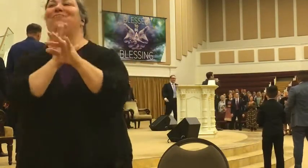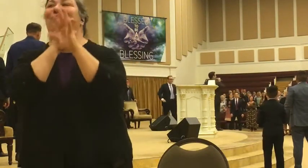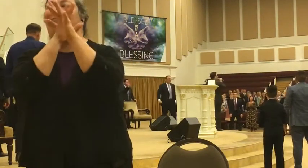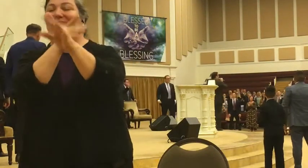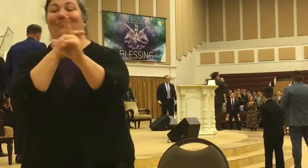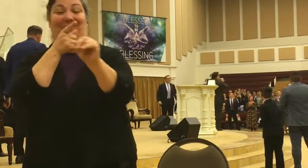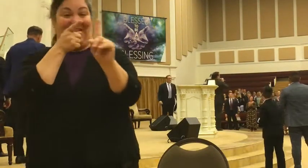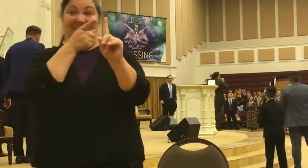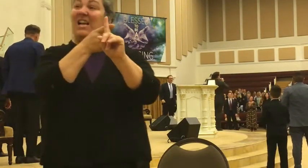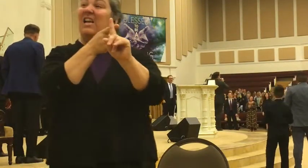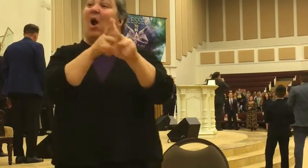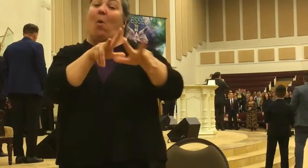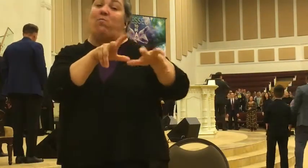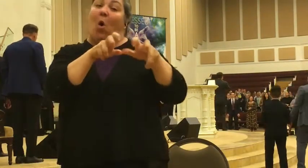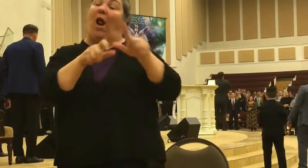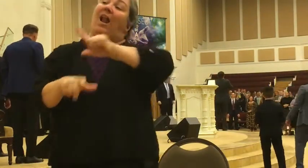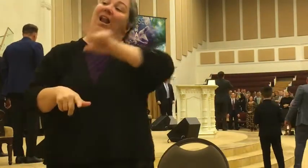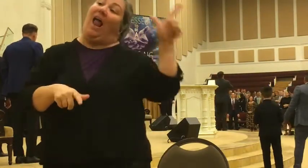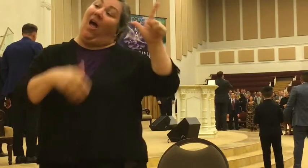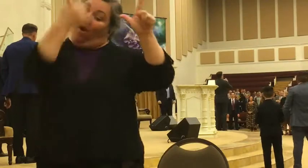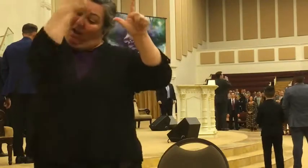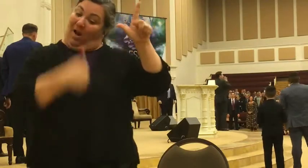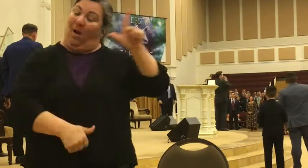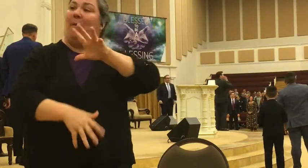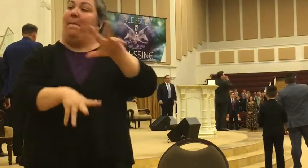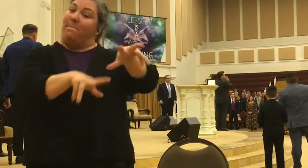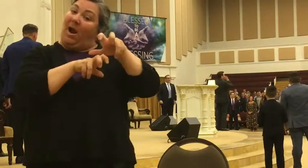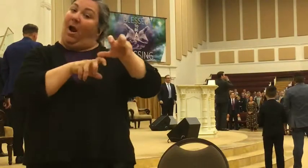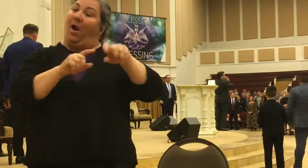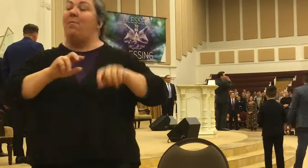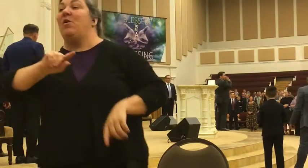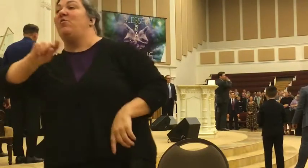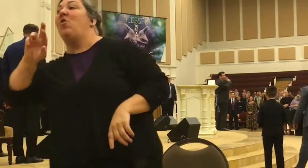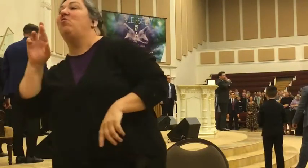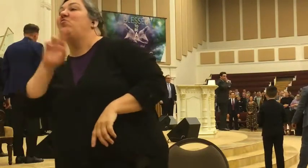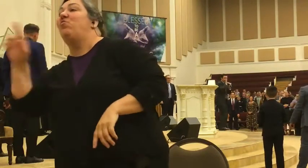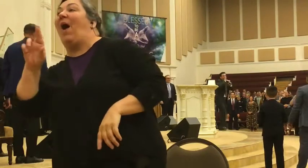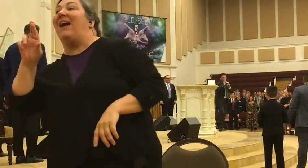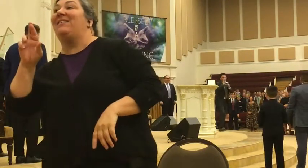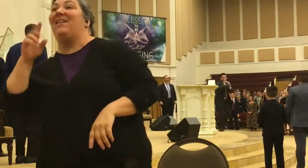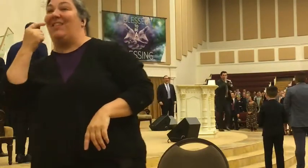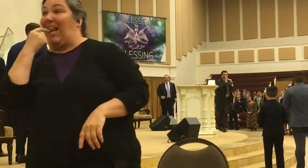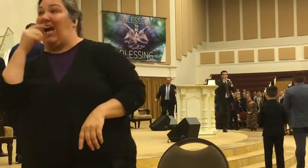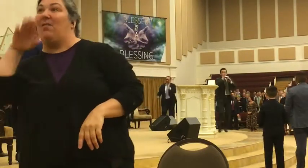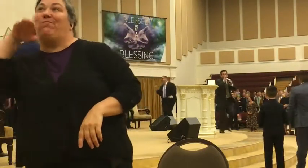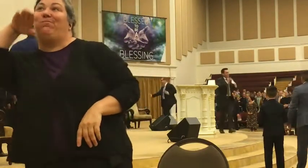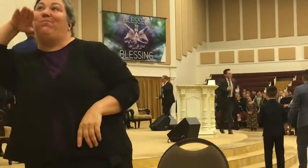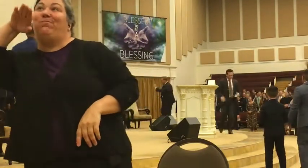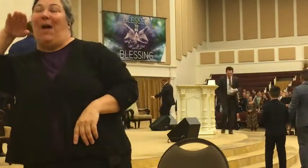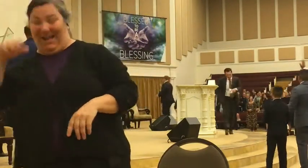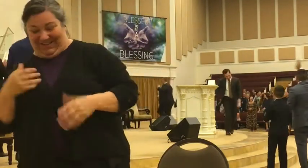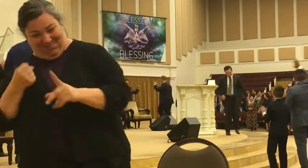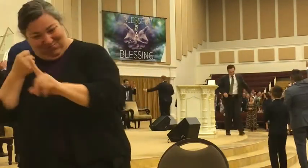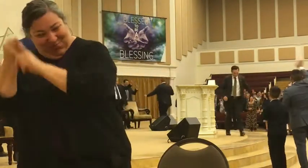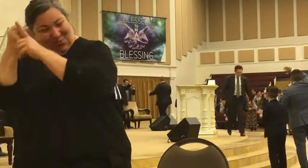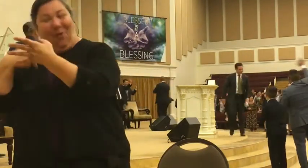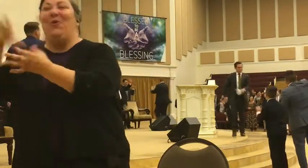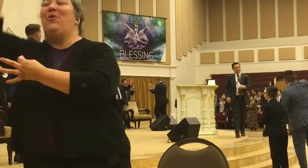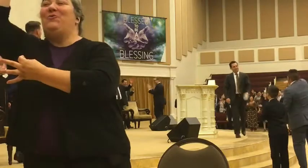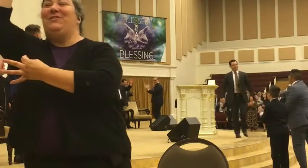He's paralyzed on the left side of his body, so only the right side of his tongue was wagging, but he got the Holy Ghost.